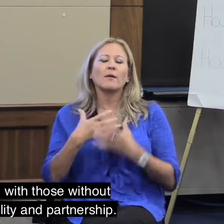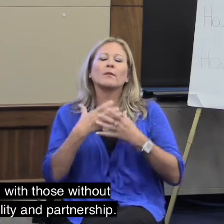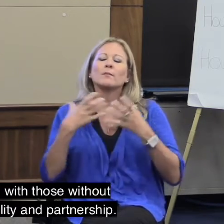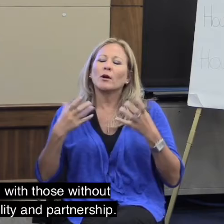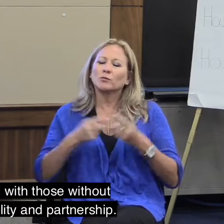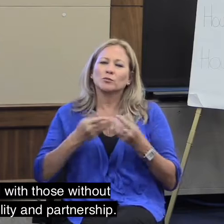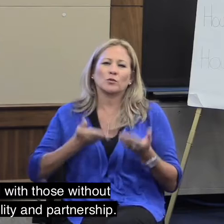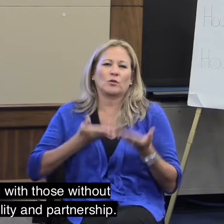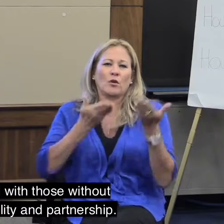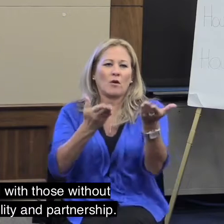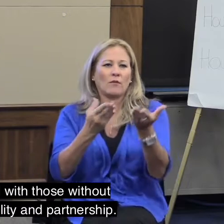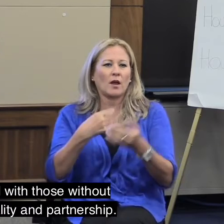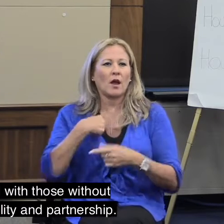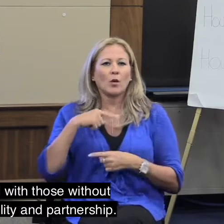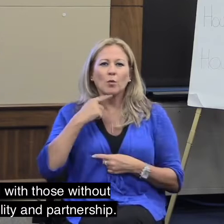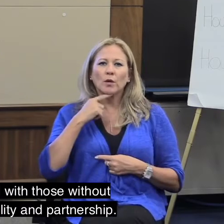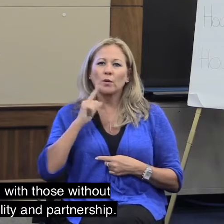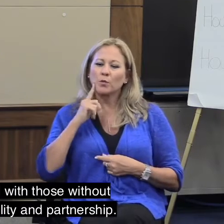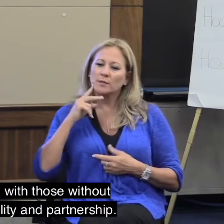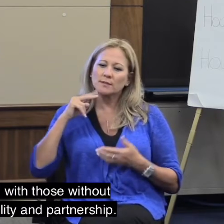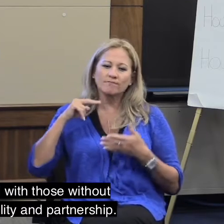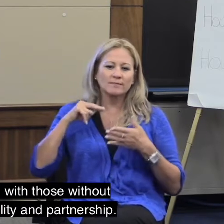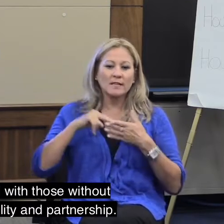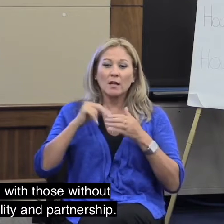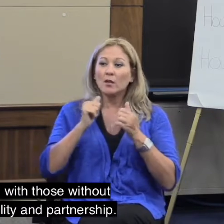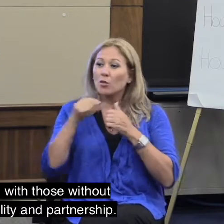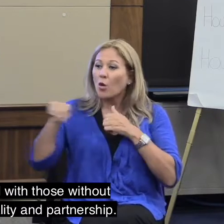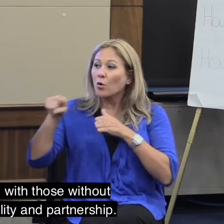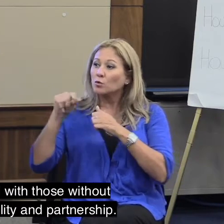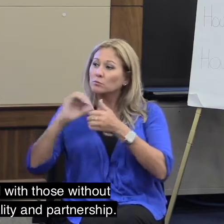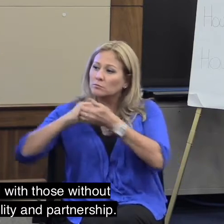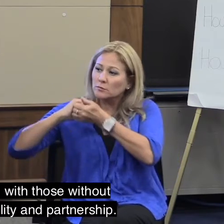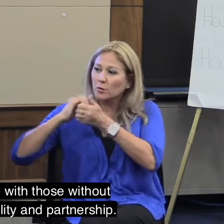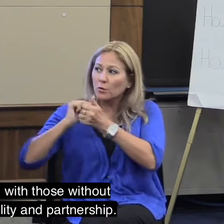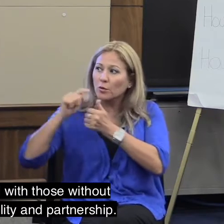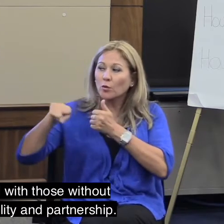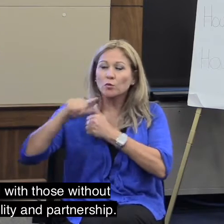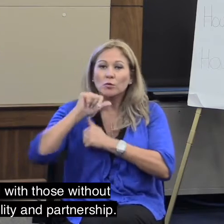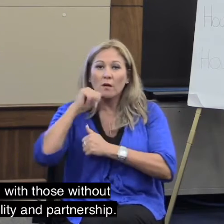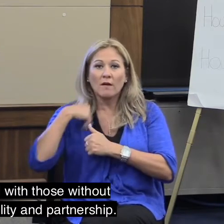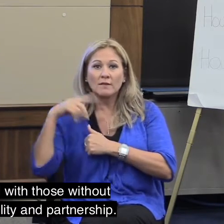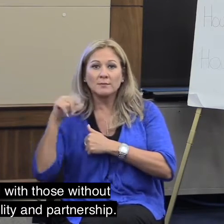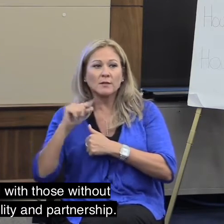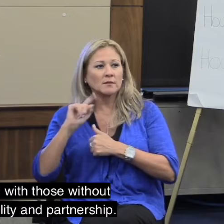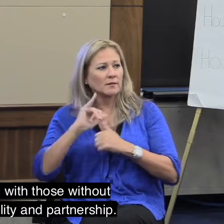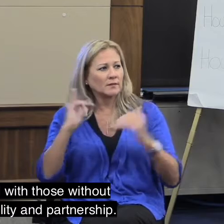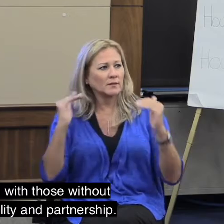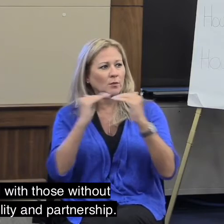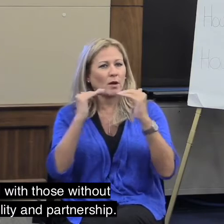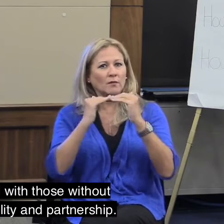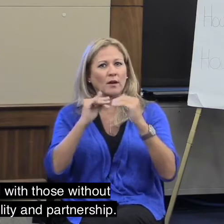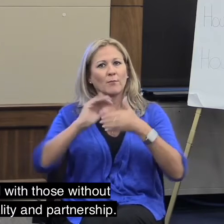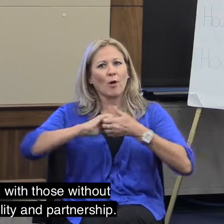offer, and we stand with those without disabilities in a spirit of equality and partnership.